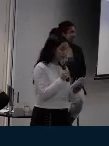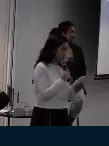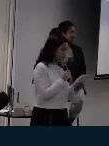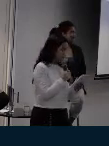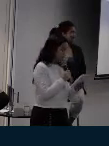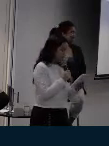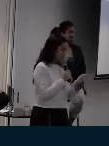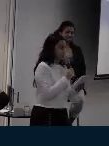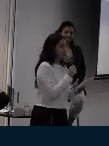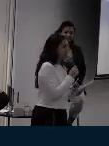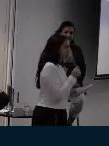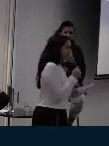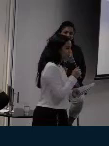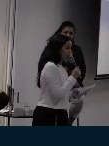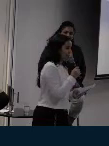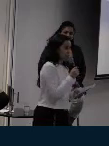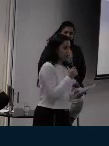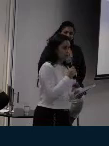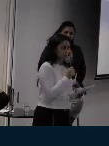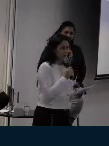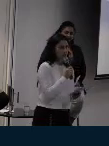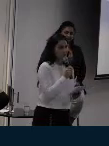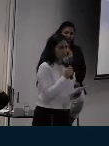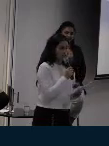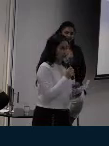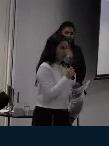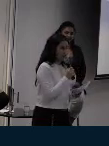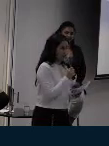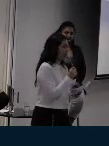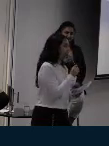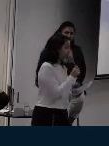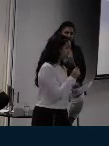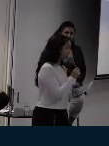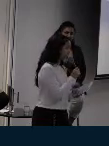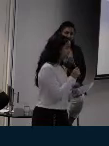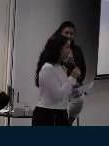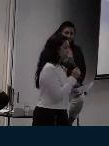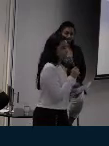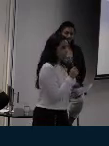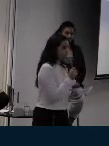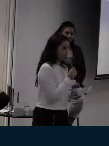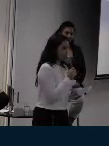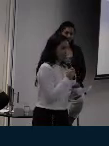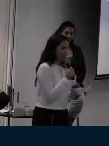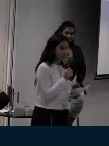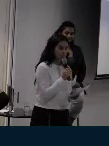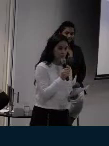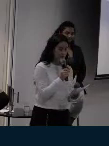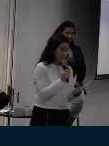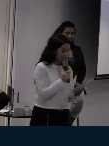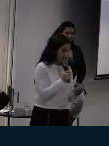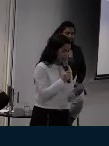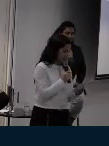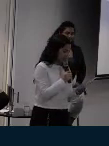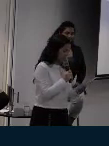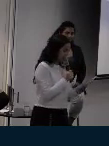end of the talk, and we'll email you a survey link as well, so you can just let us know how you found today, if there's anything else you would like to see from the